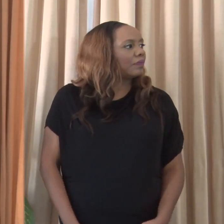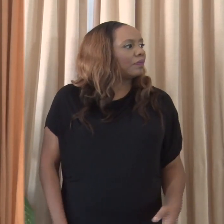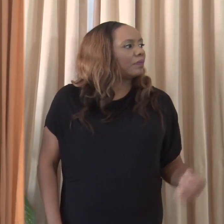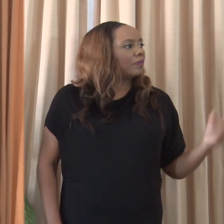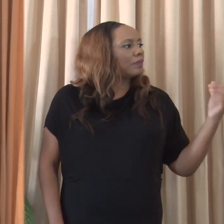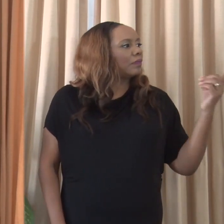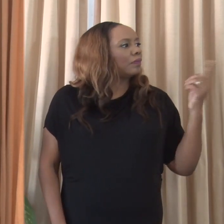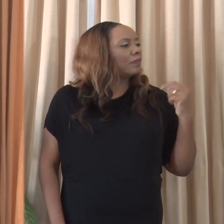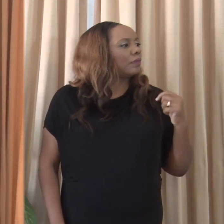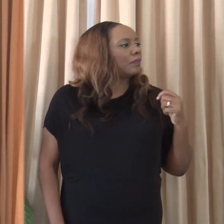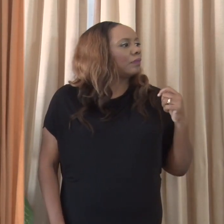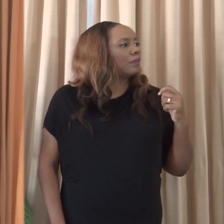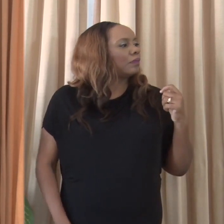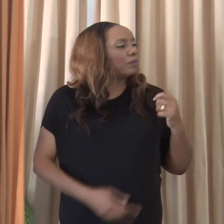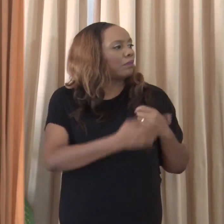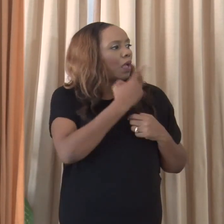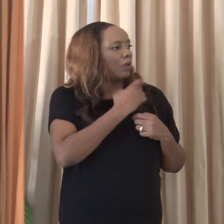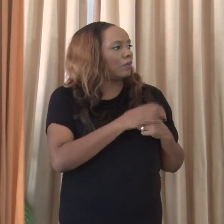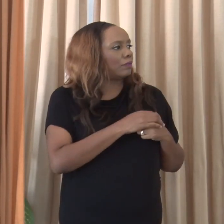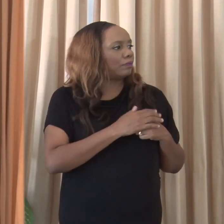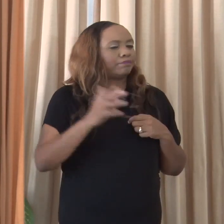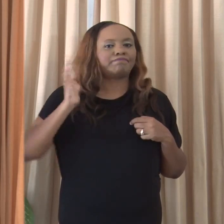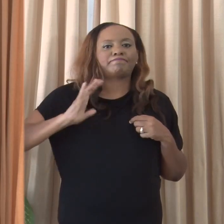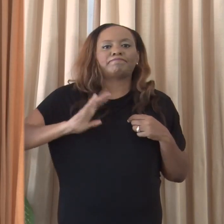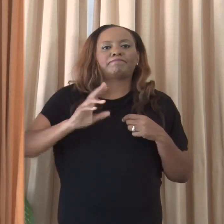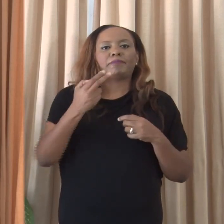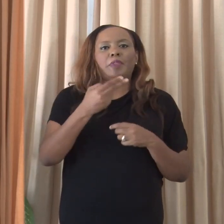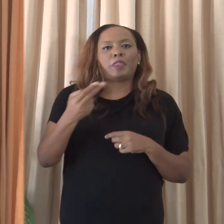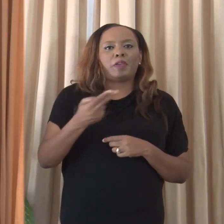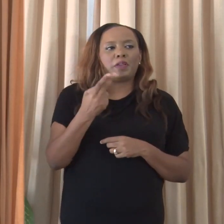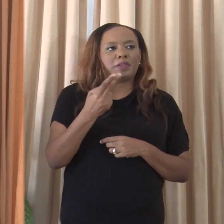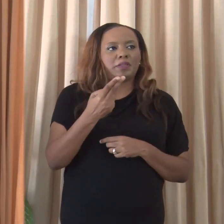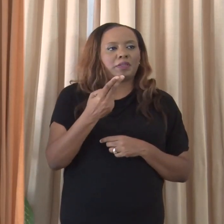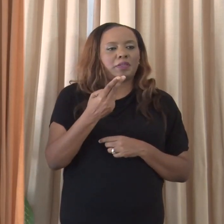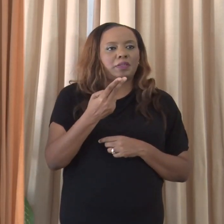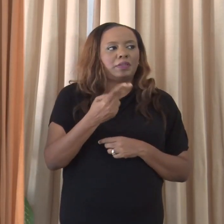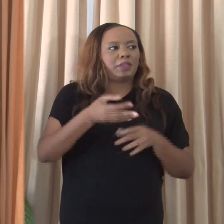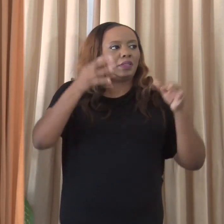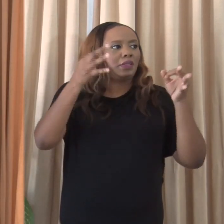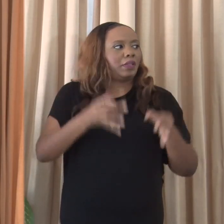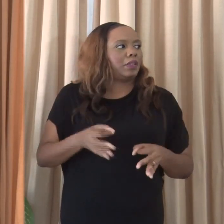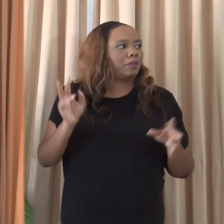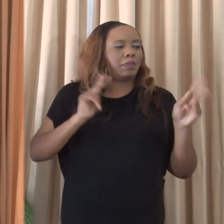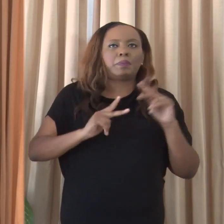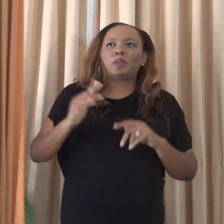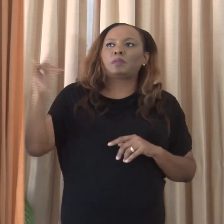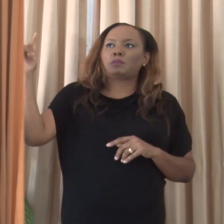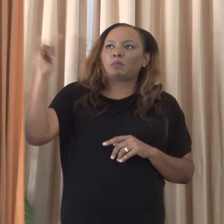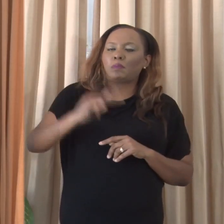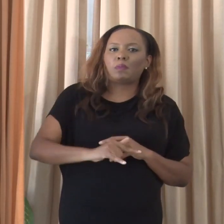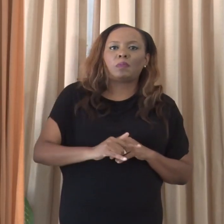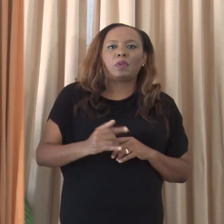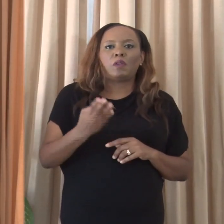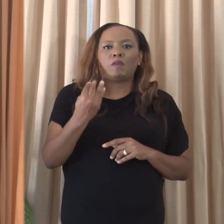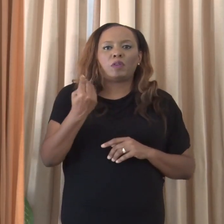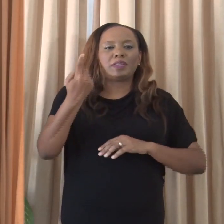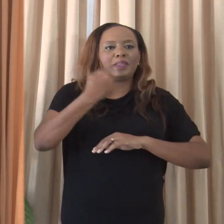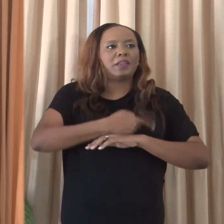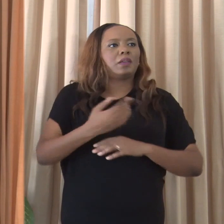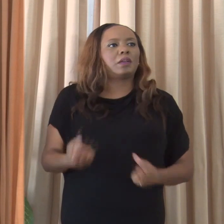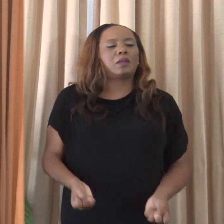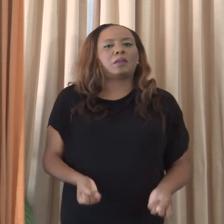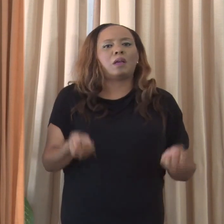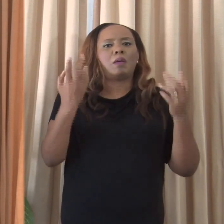Yeah, ever since Thursday, when we took a decision that we would quarantine all persons coming into Barbados for 14 days, how many